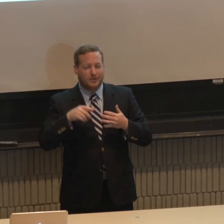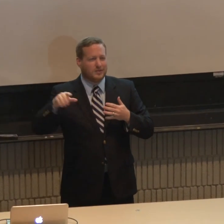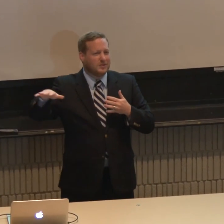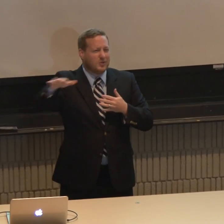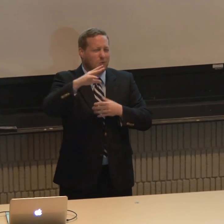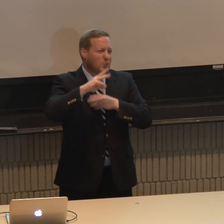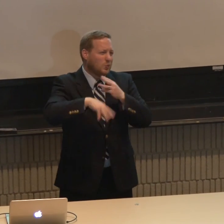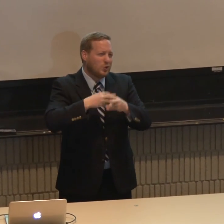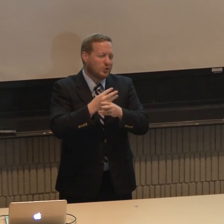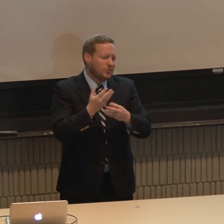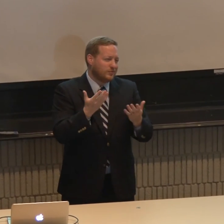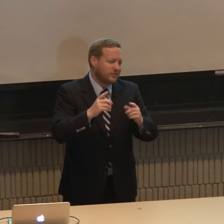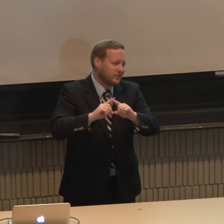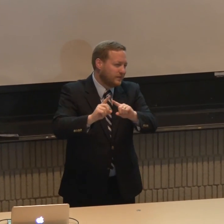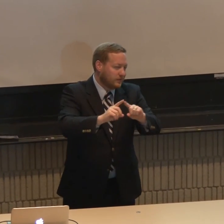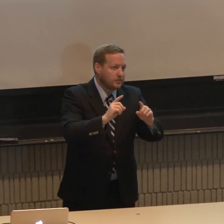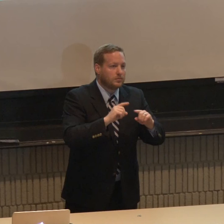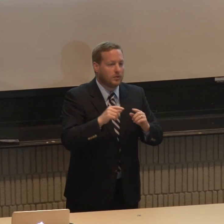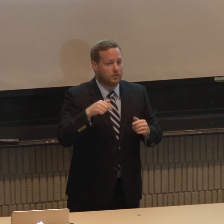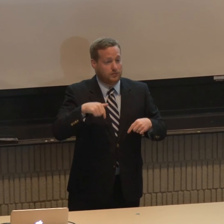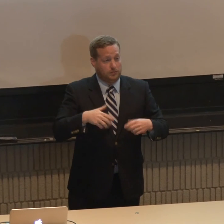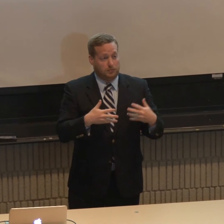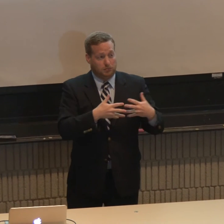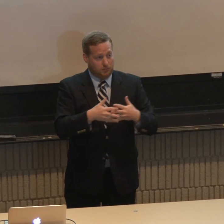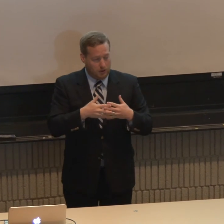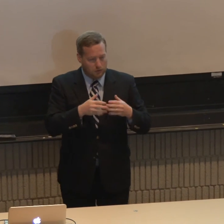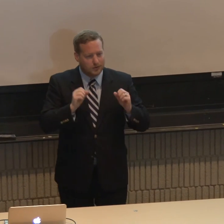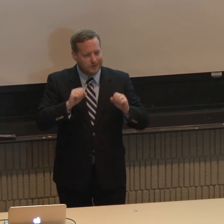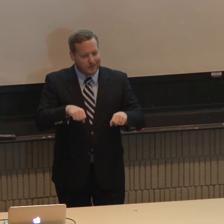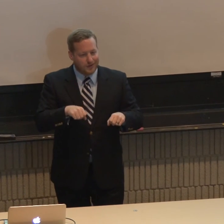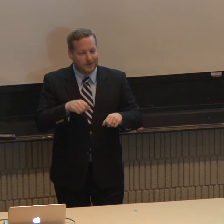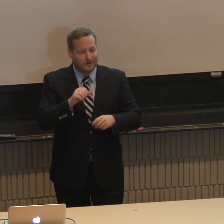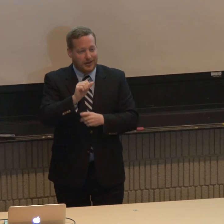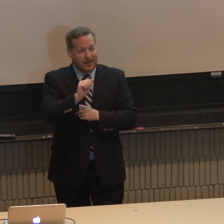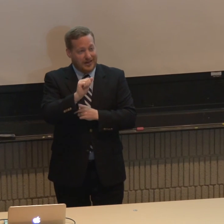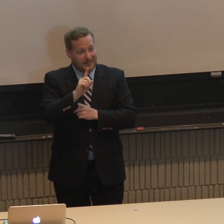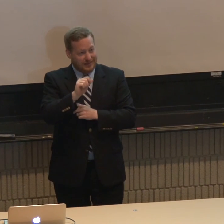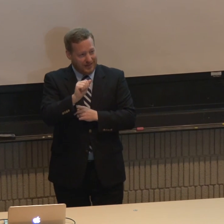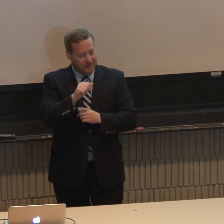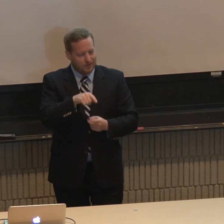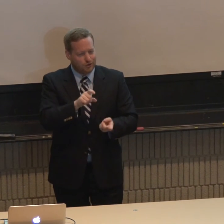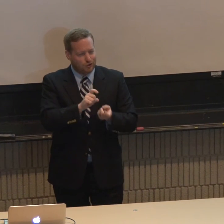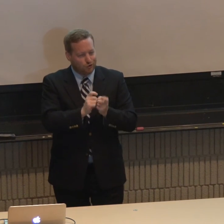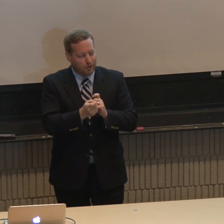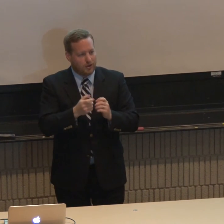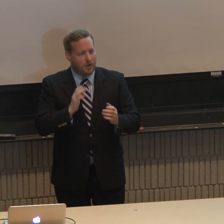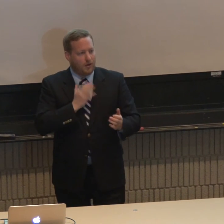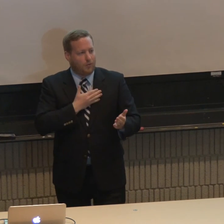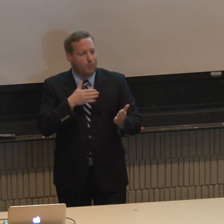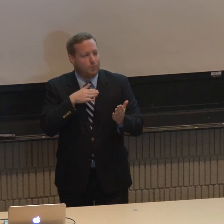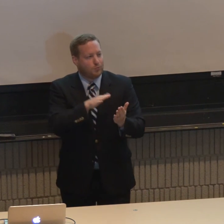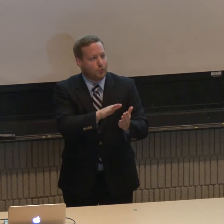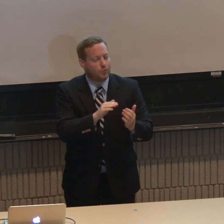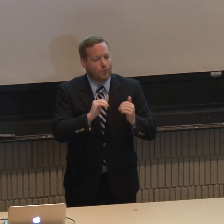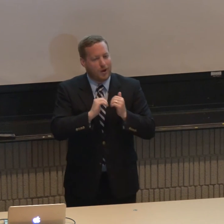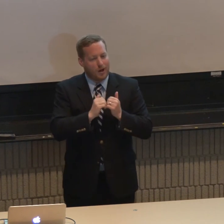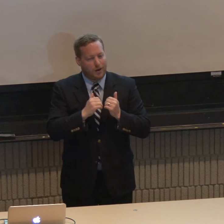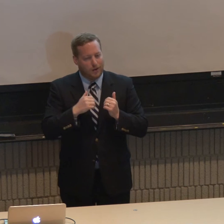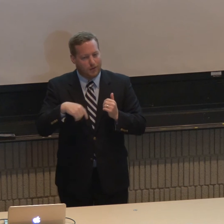out and start giving people the economic and employment opportunities that they deserve. The ADA changed